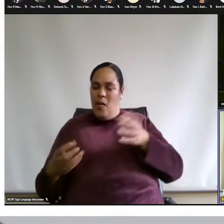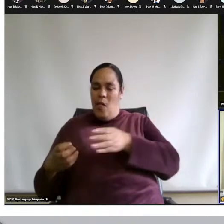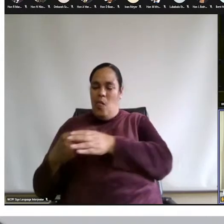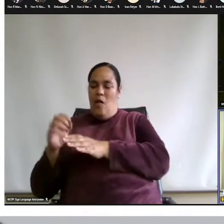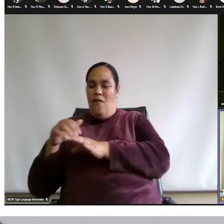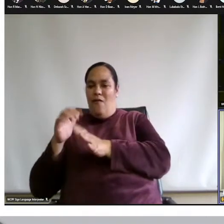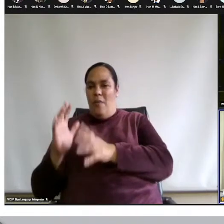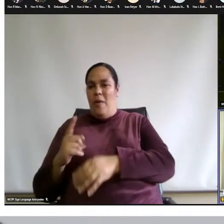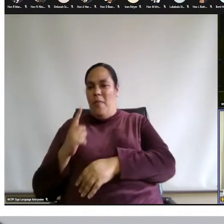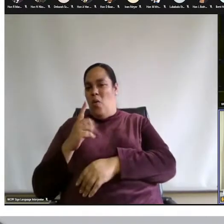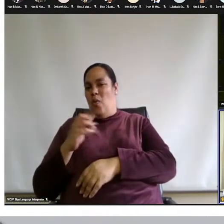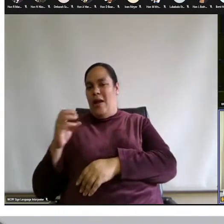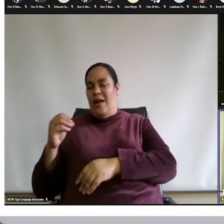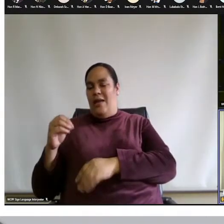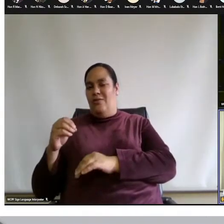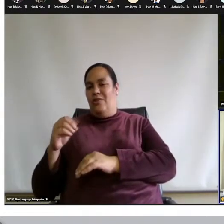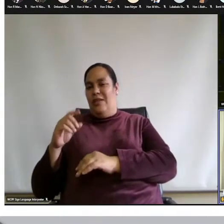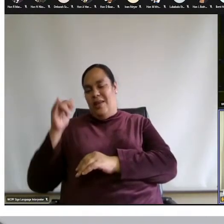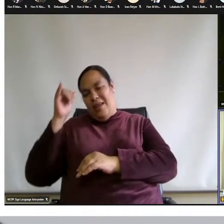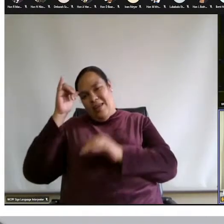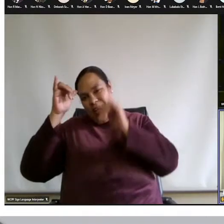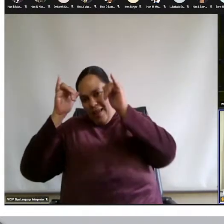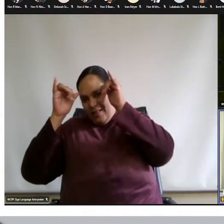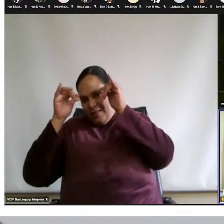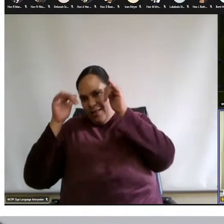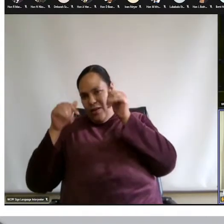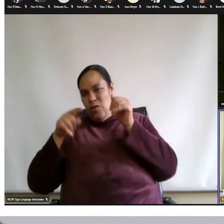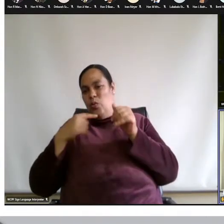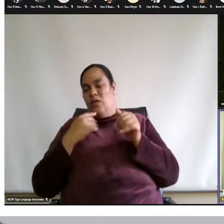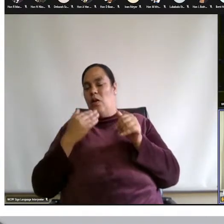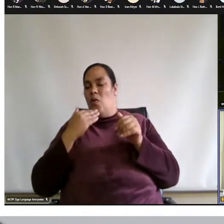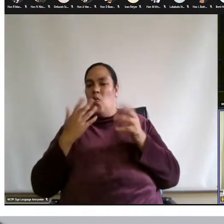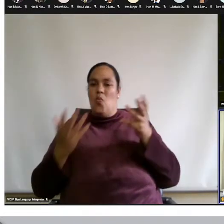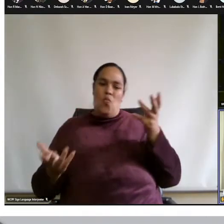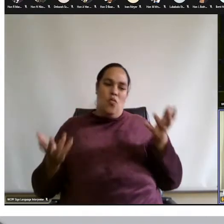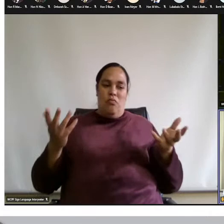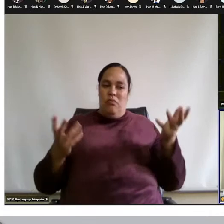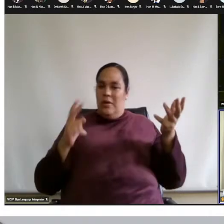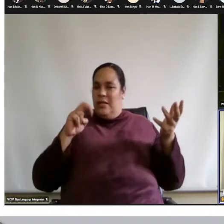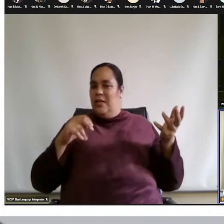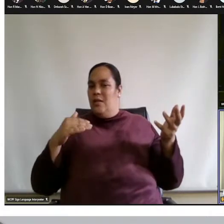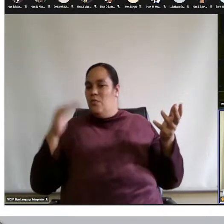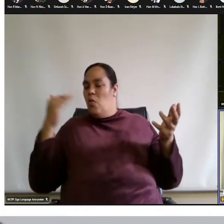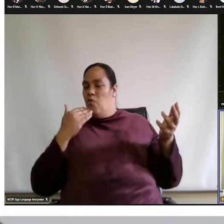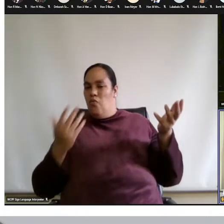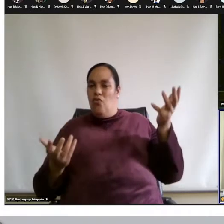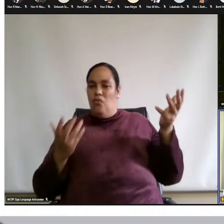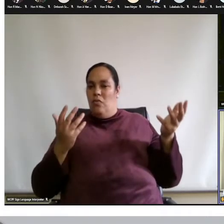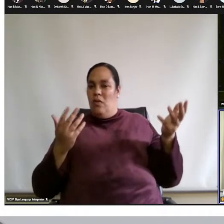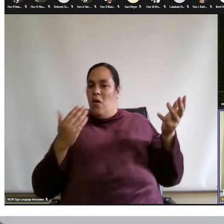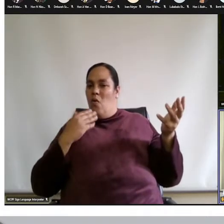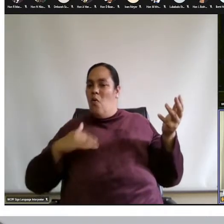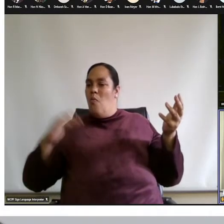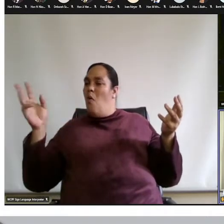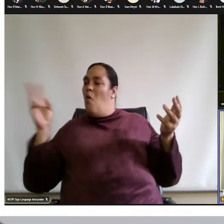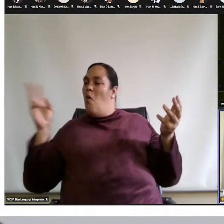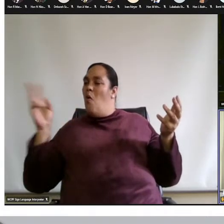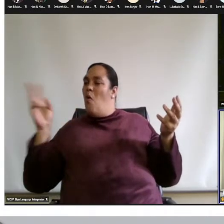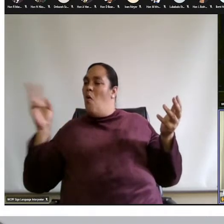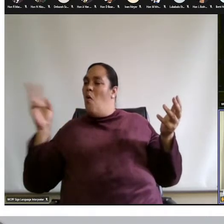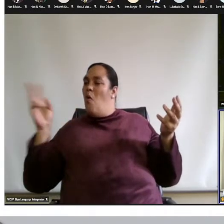with only 100 cattle, who are you going to say who need it most? Who's going to get the most water and the most